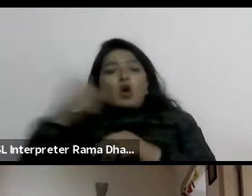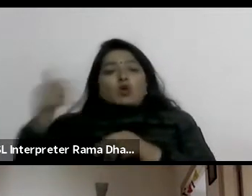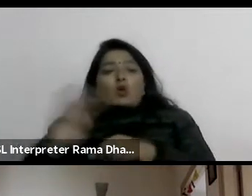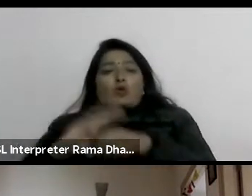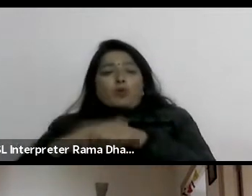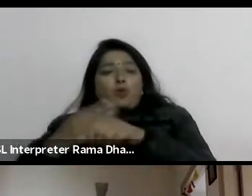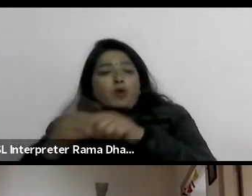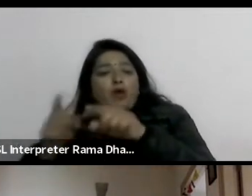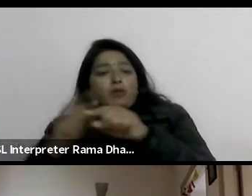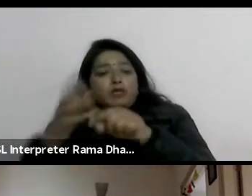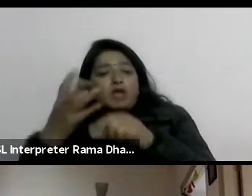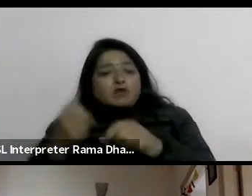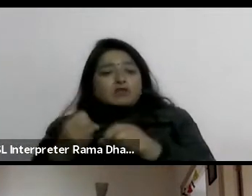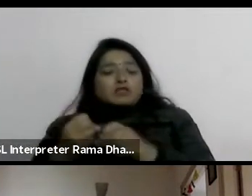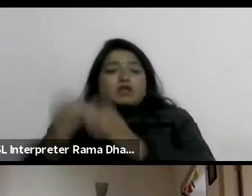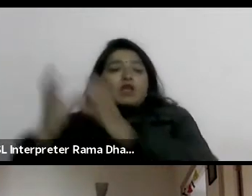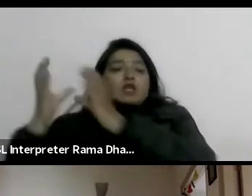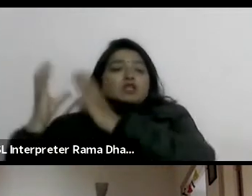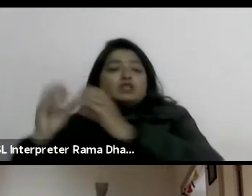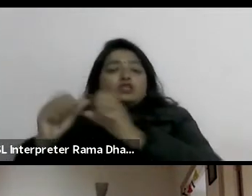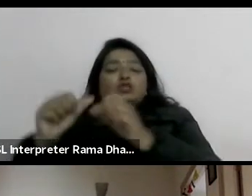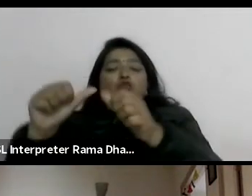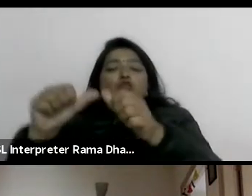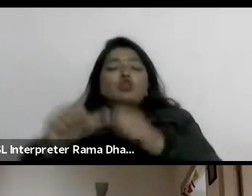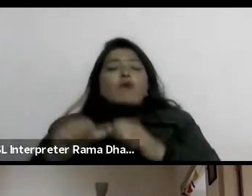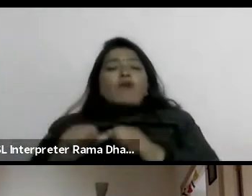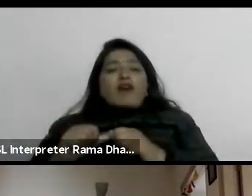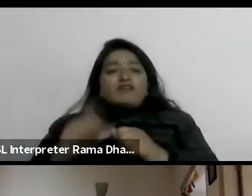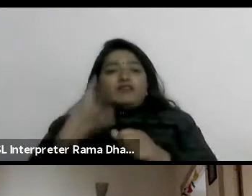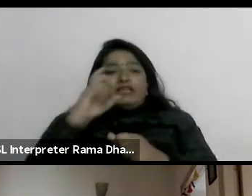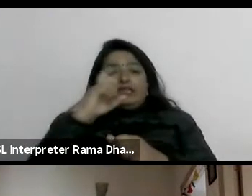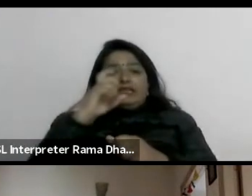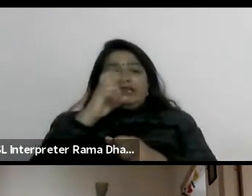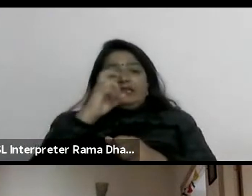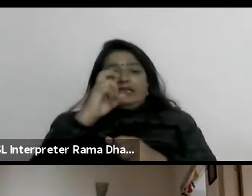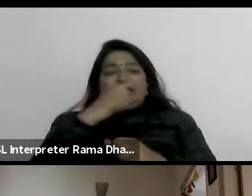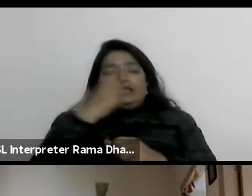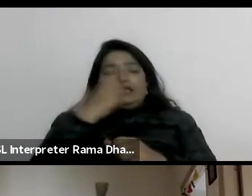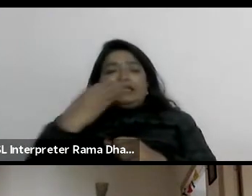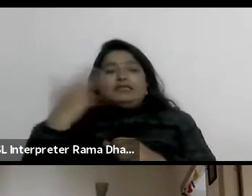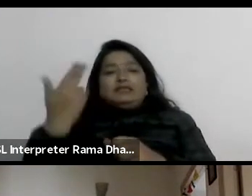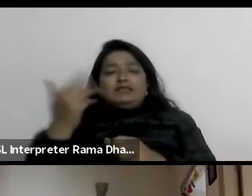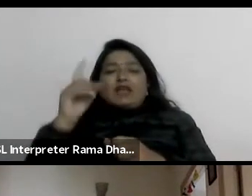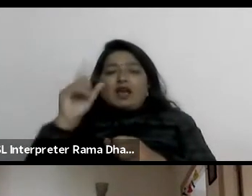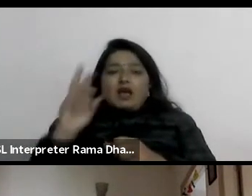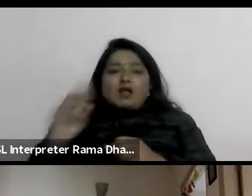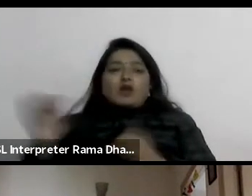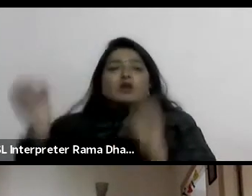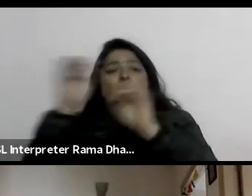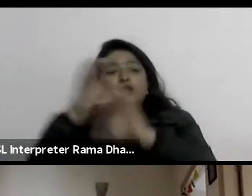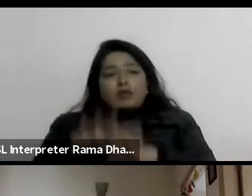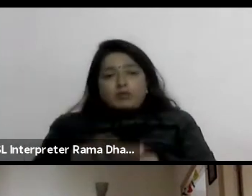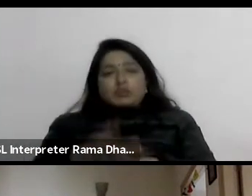about accountability, about true representation, and about inclusion as well. Thank you.